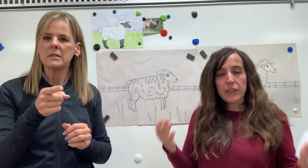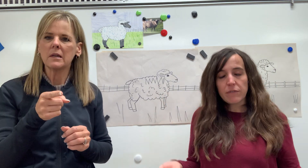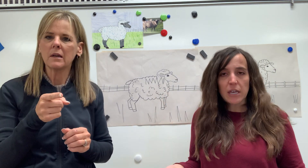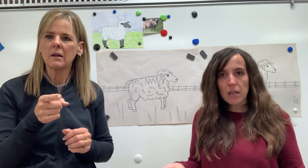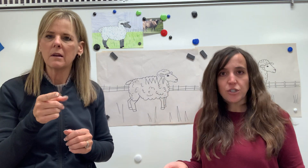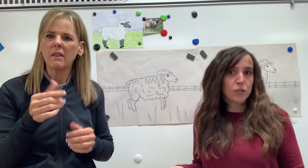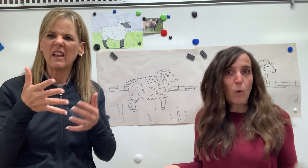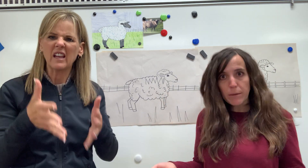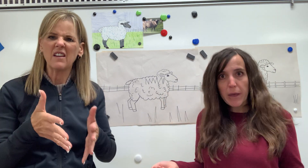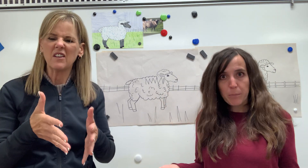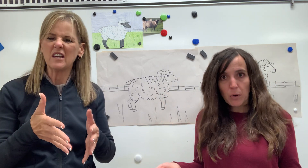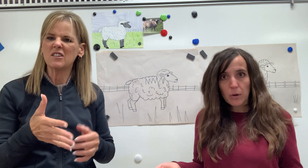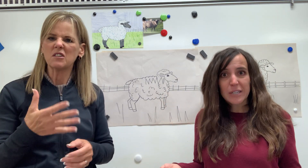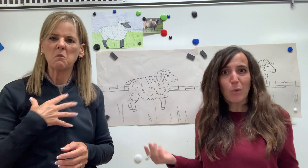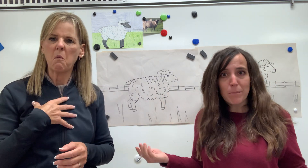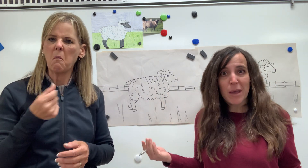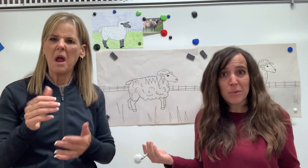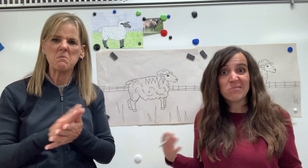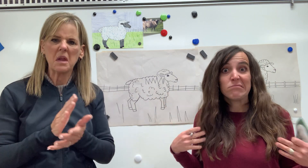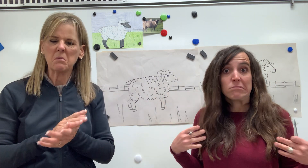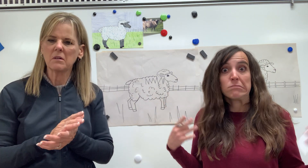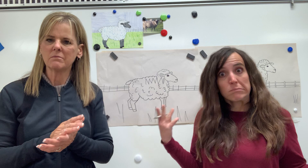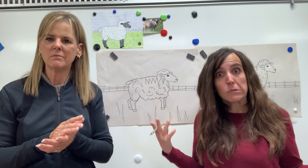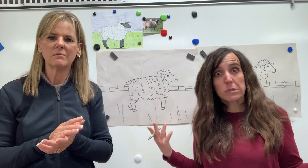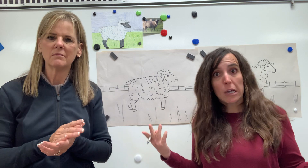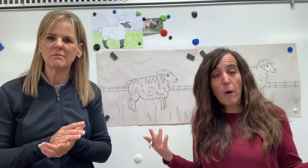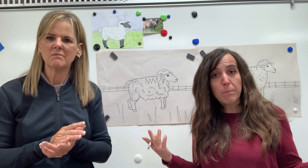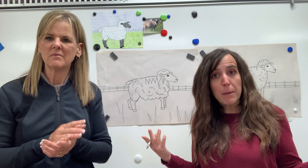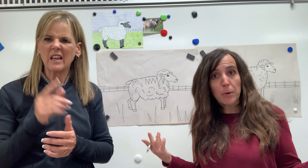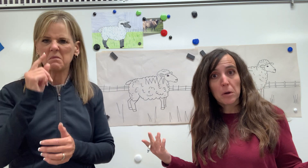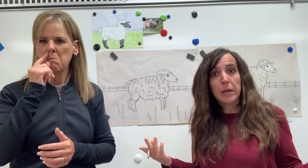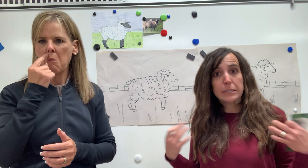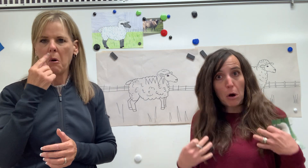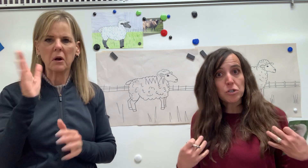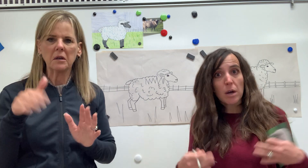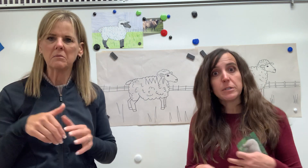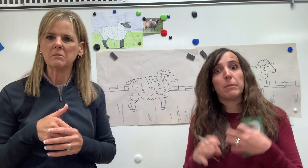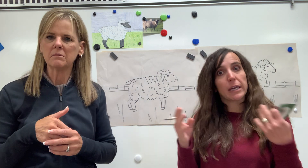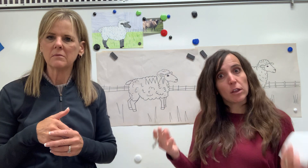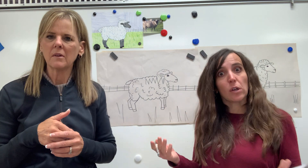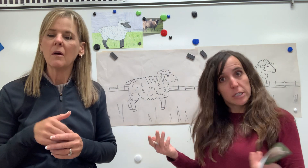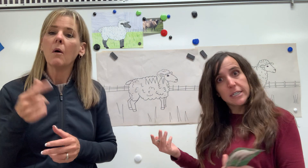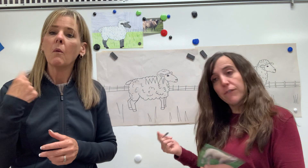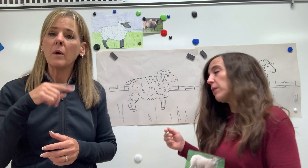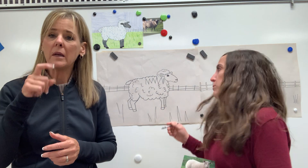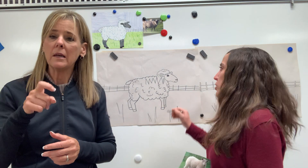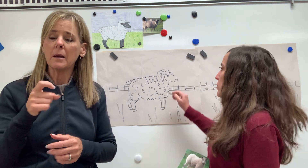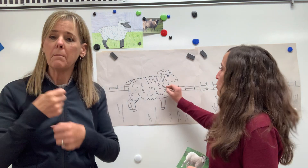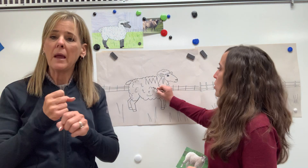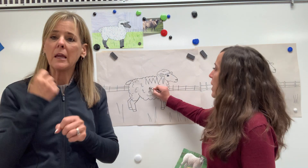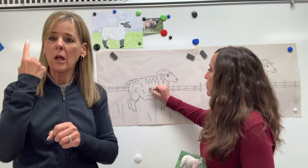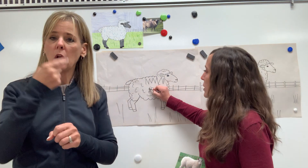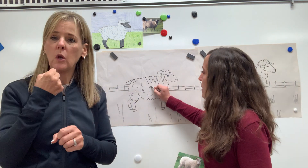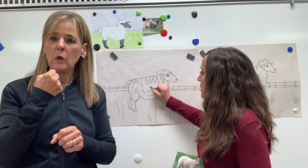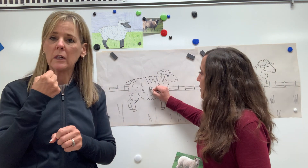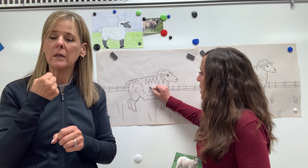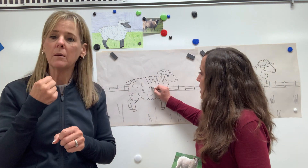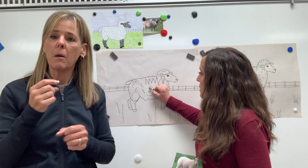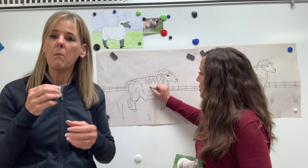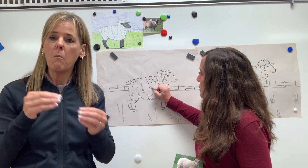leaving it just white paper. Because white paper looks like white paper. It's our job to make it look different, look more like real life. So as